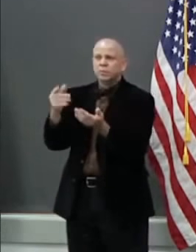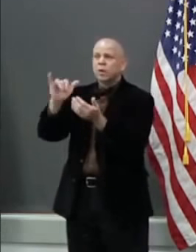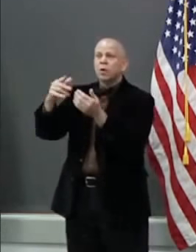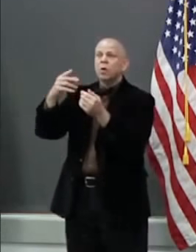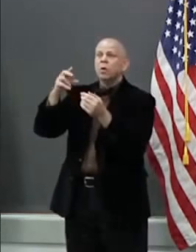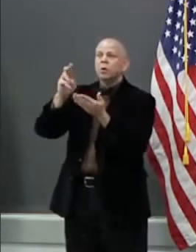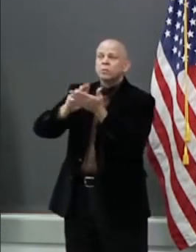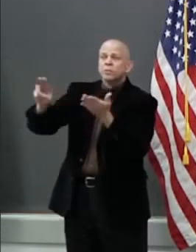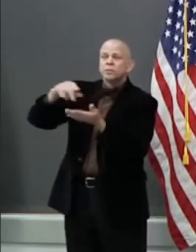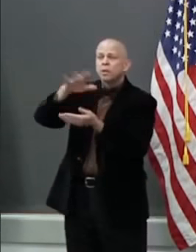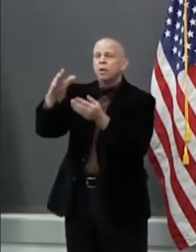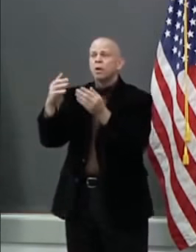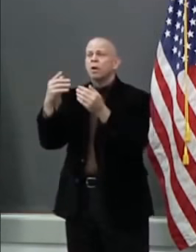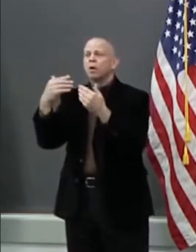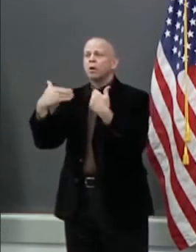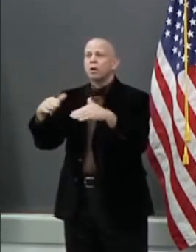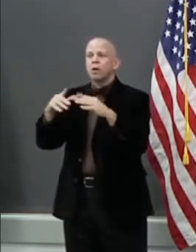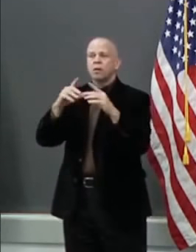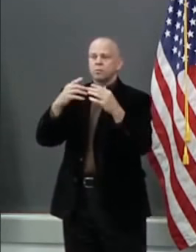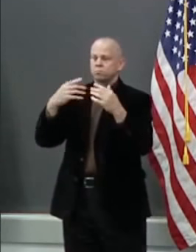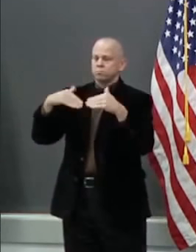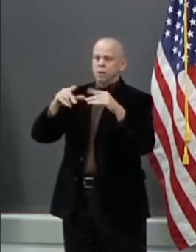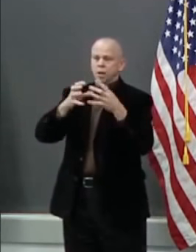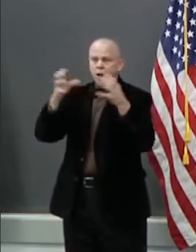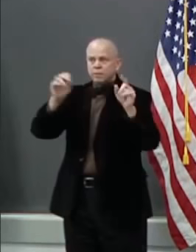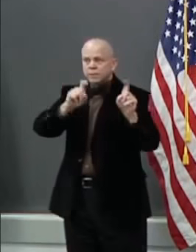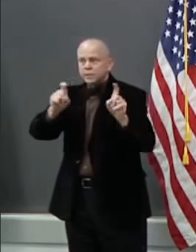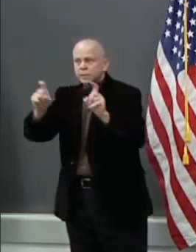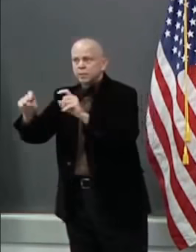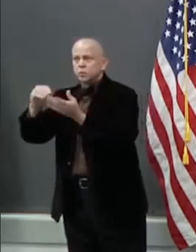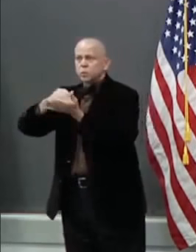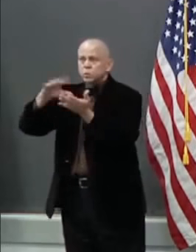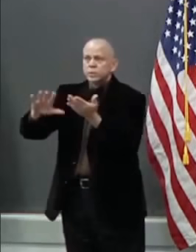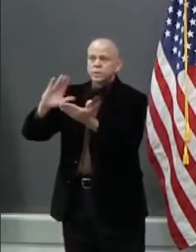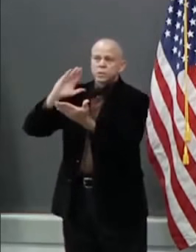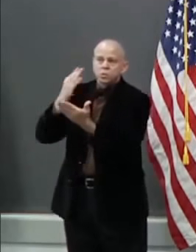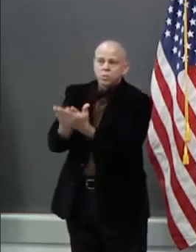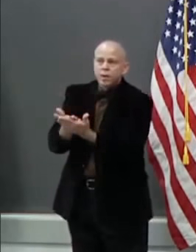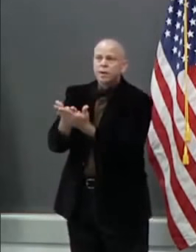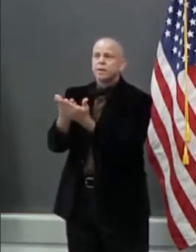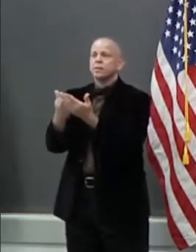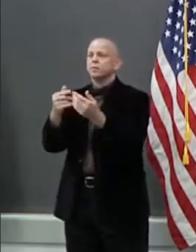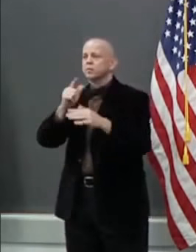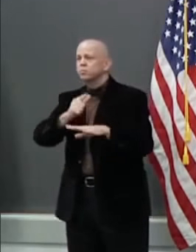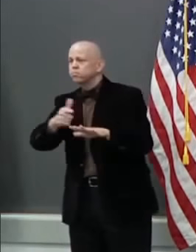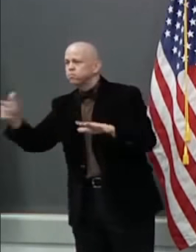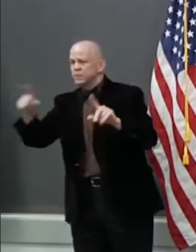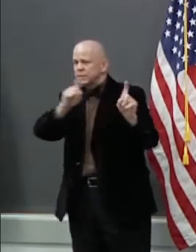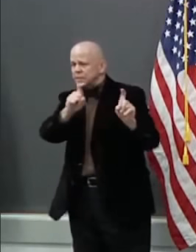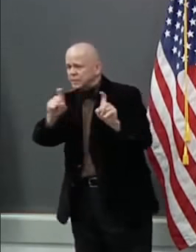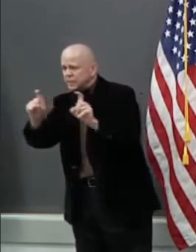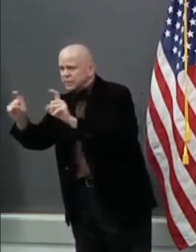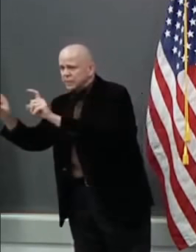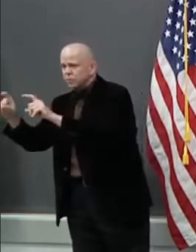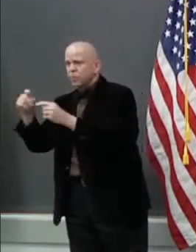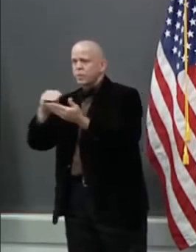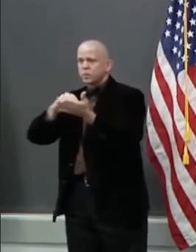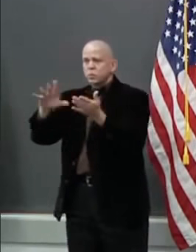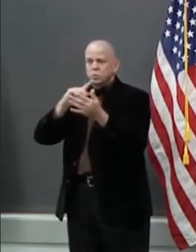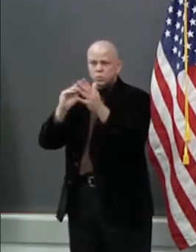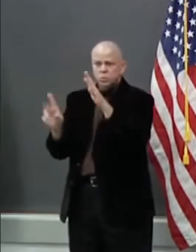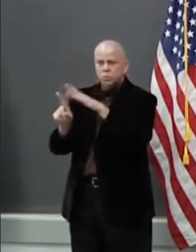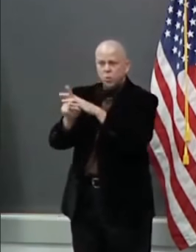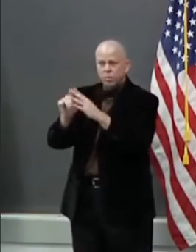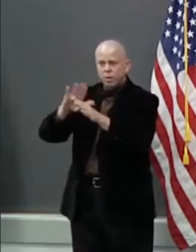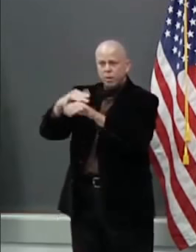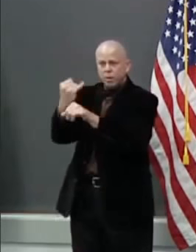testing in many cases on arriving students and serial testing of students who are on campus. So they're picking up more infections and they're picking them up